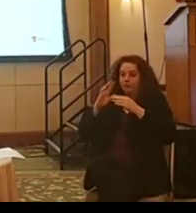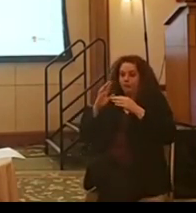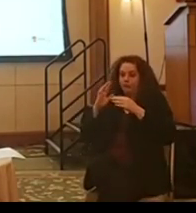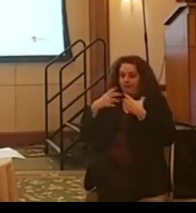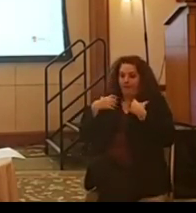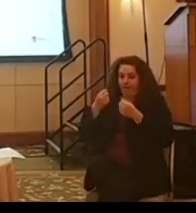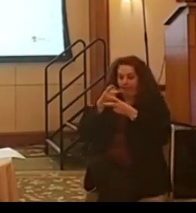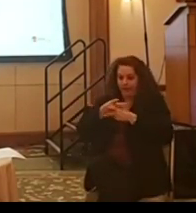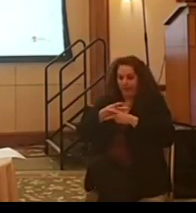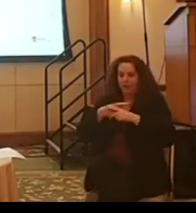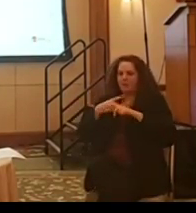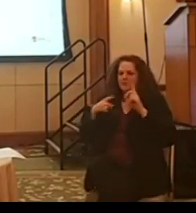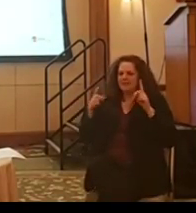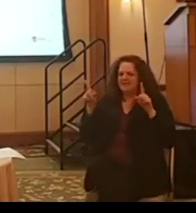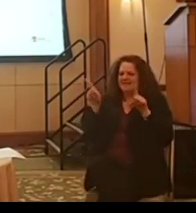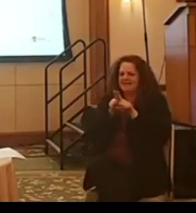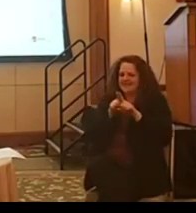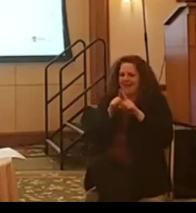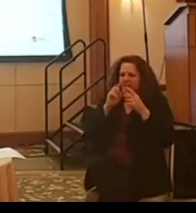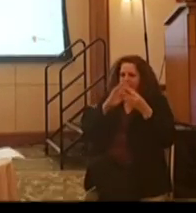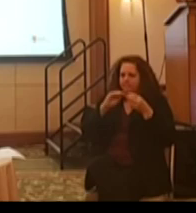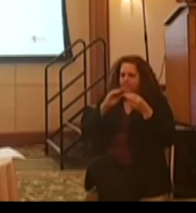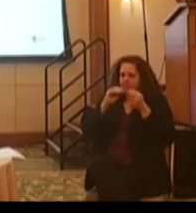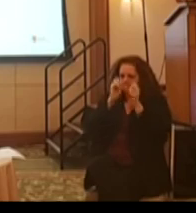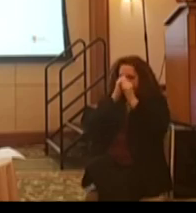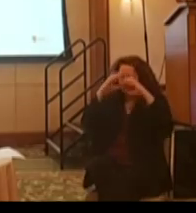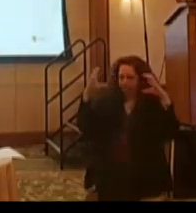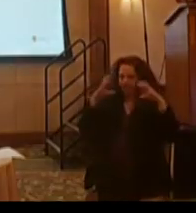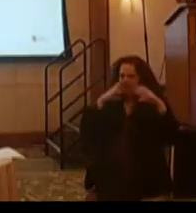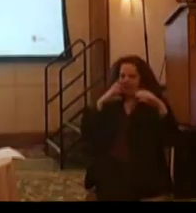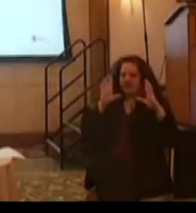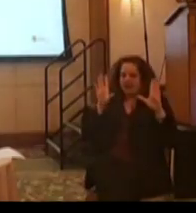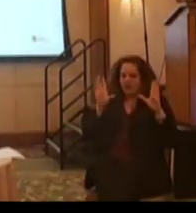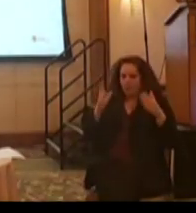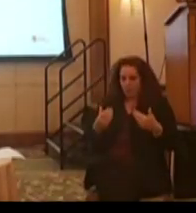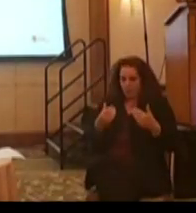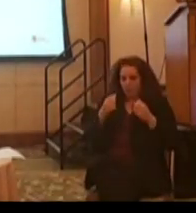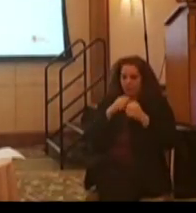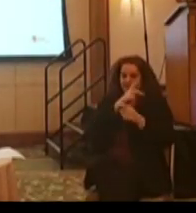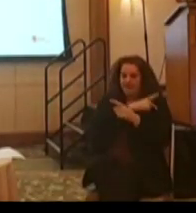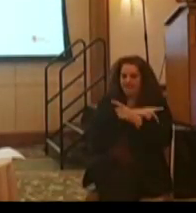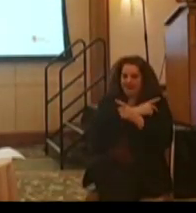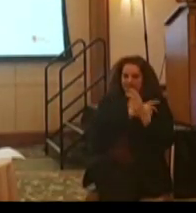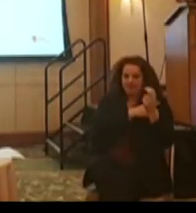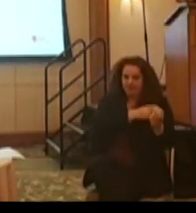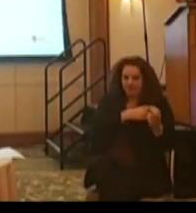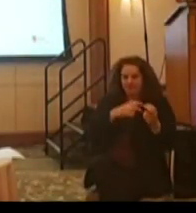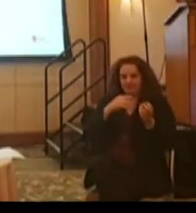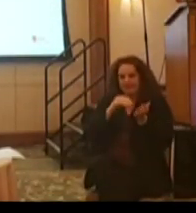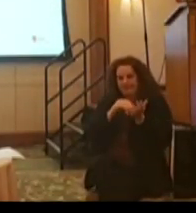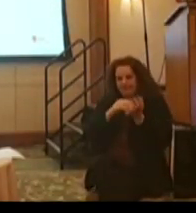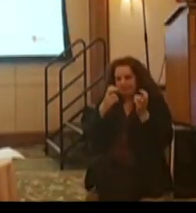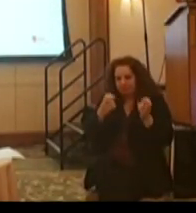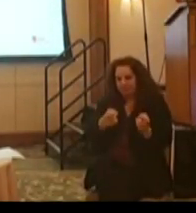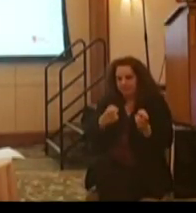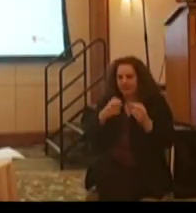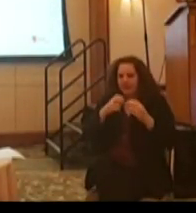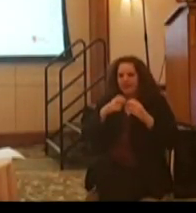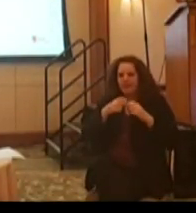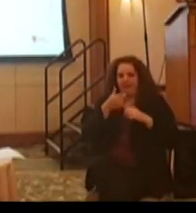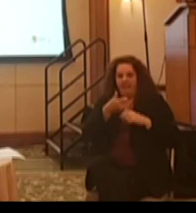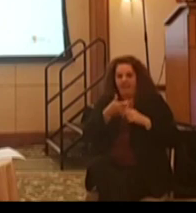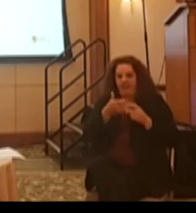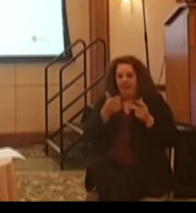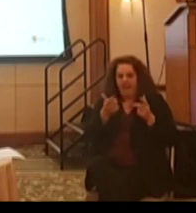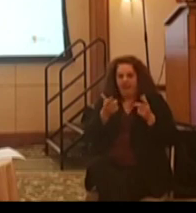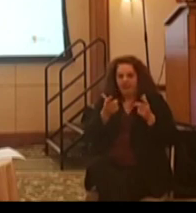with a clinician and with a patient, and now what are we doing or thinking, how would we look at this particular interaction?